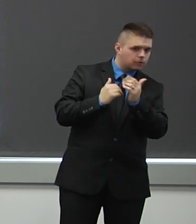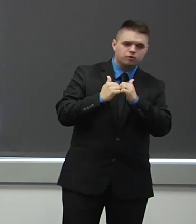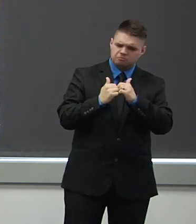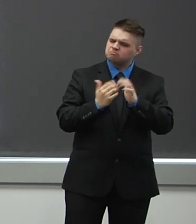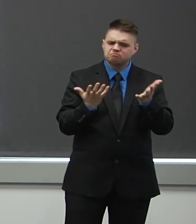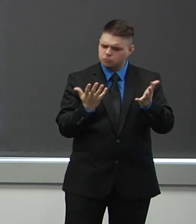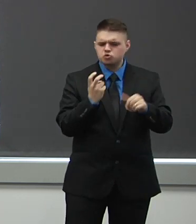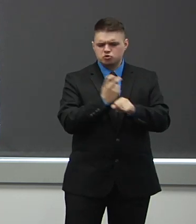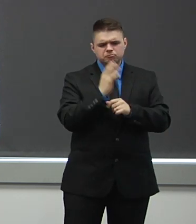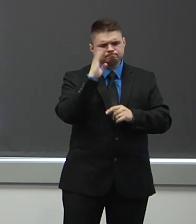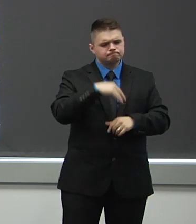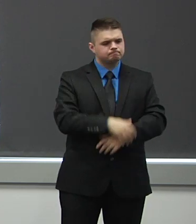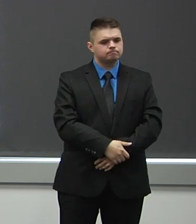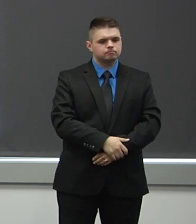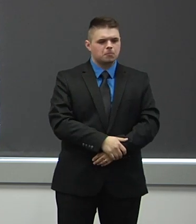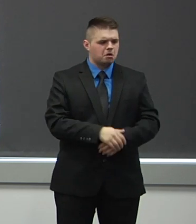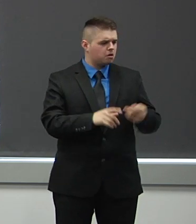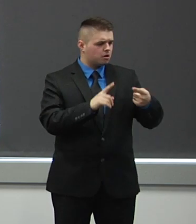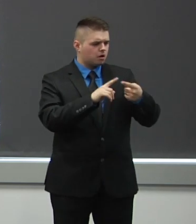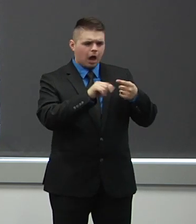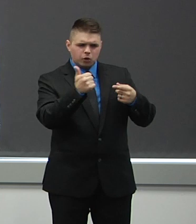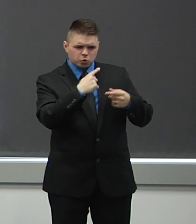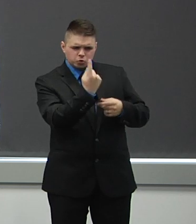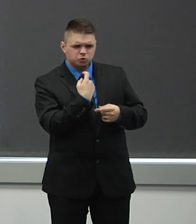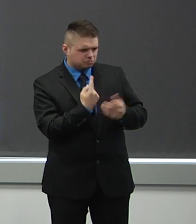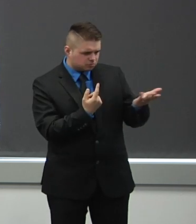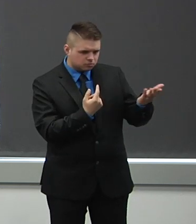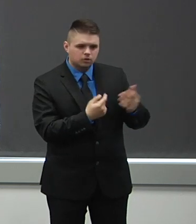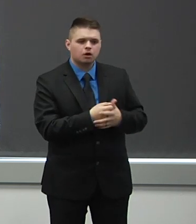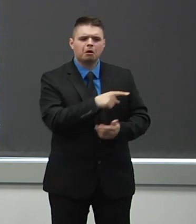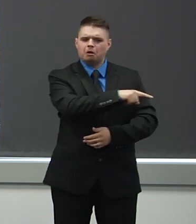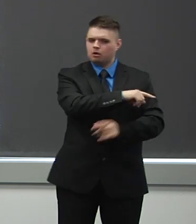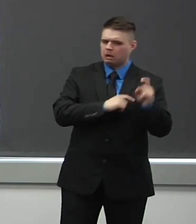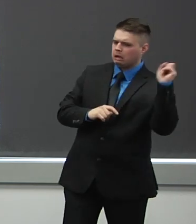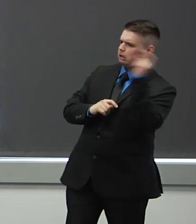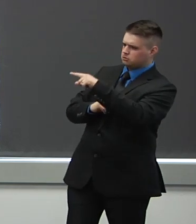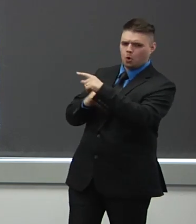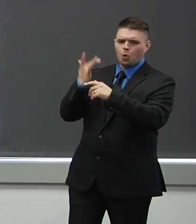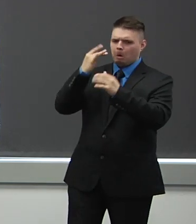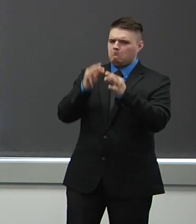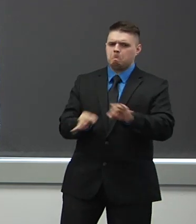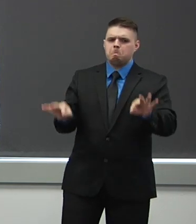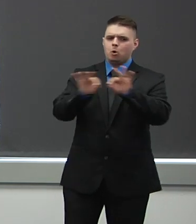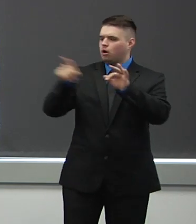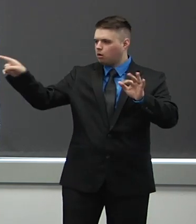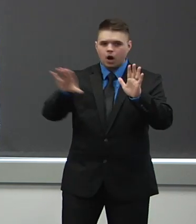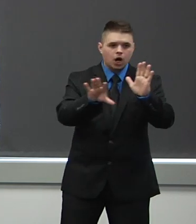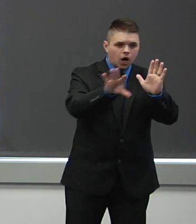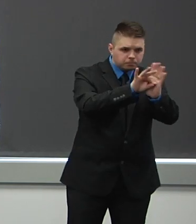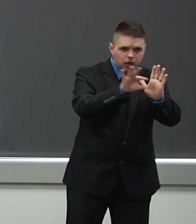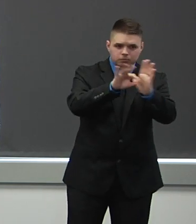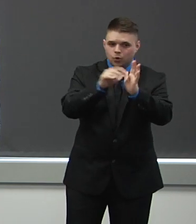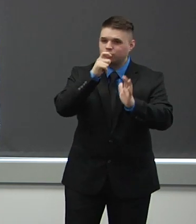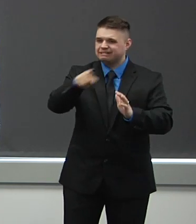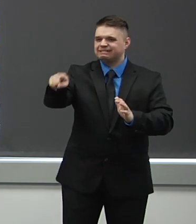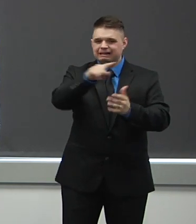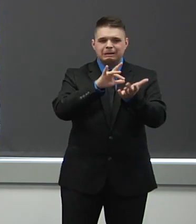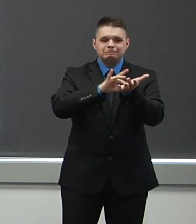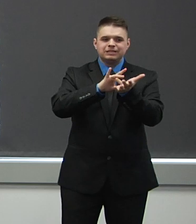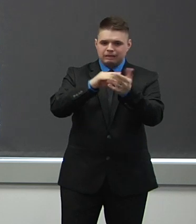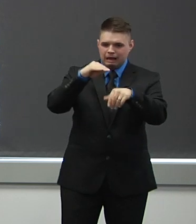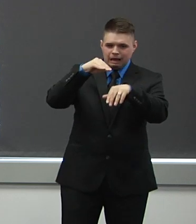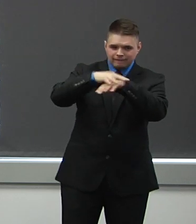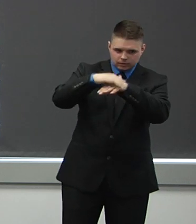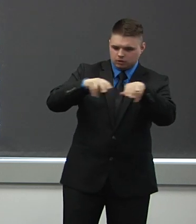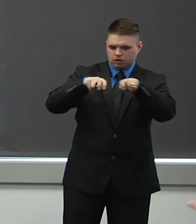Why you thought it was important for you to have this medical advisory panel that